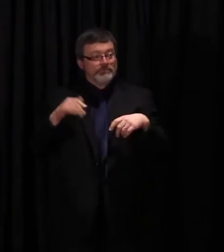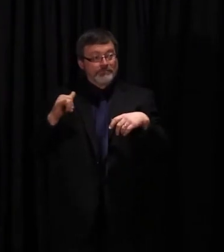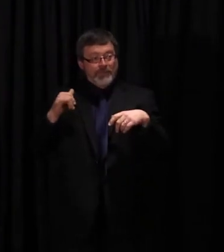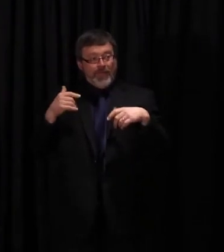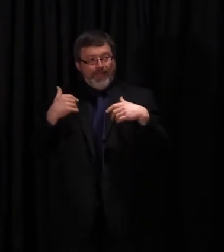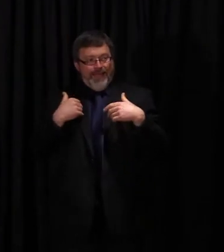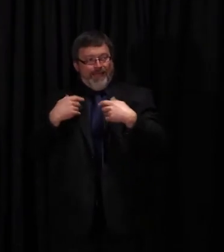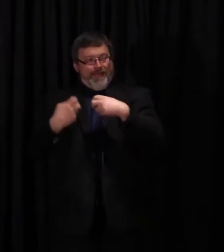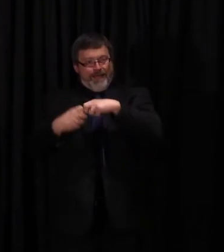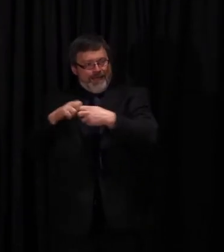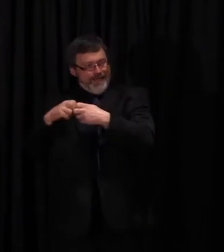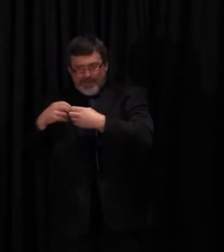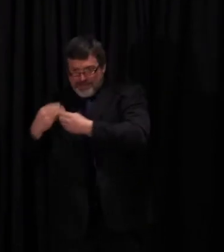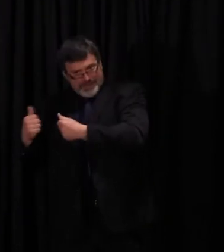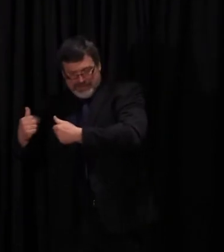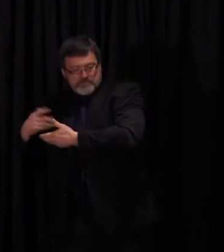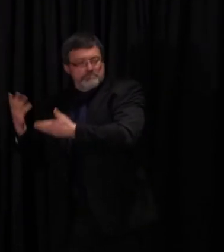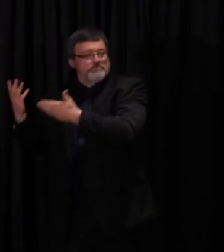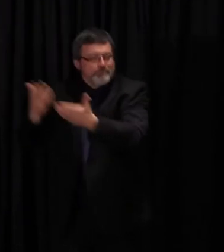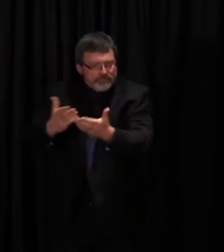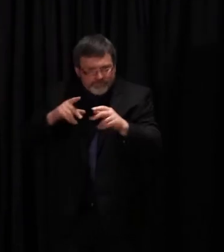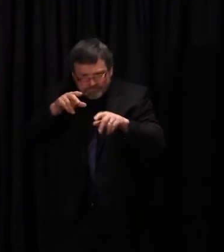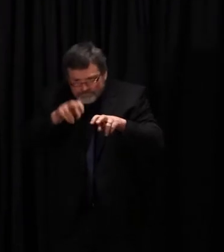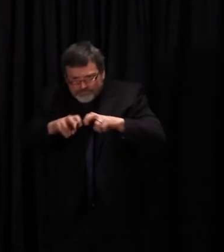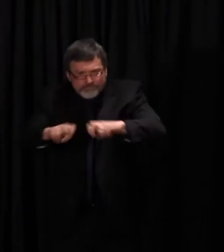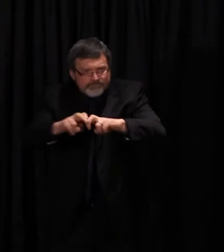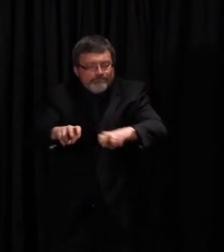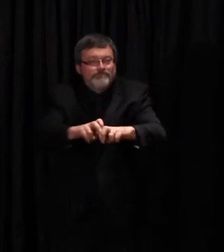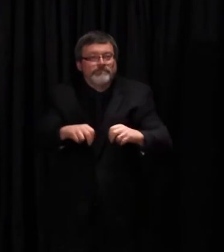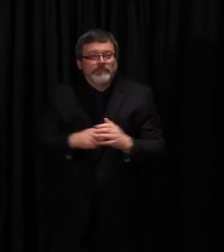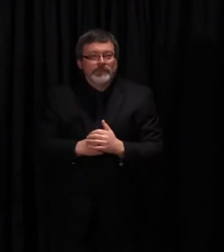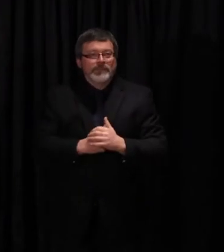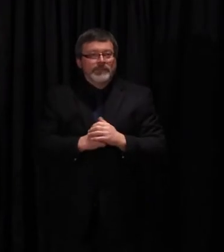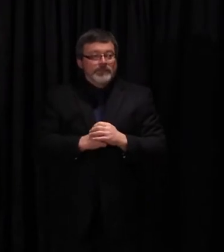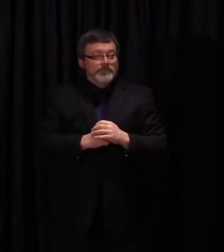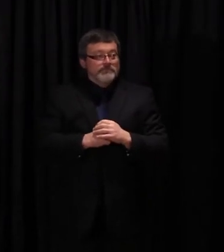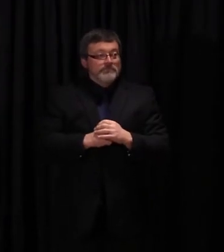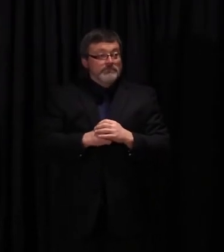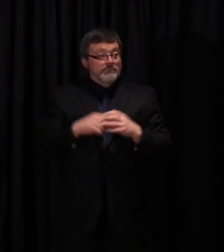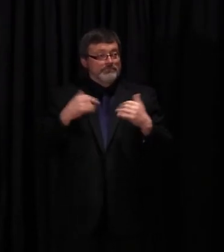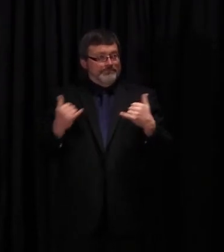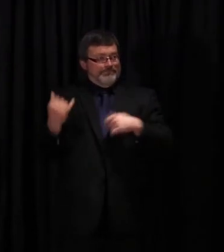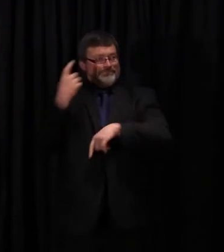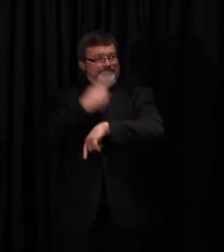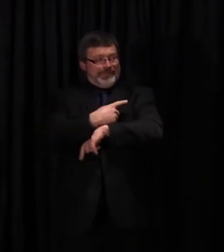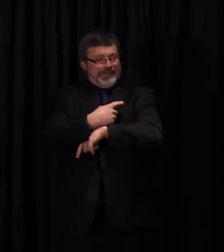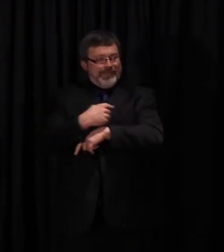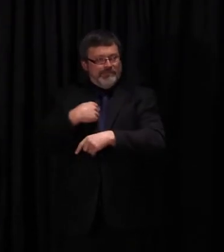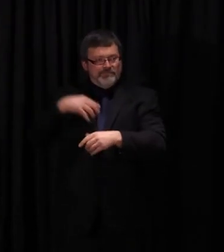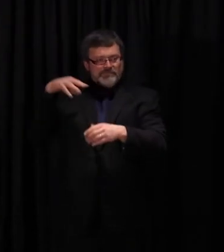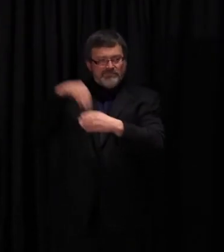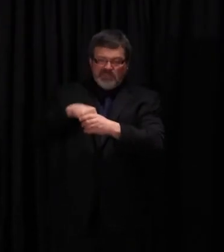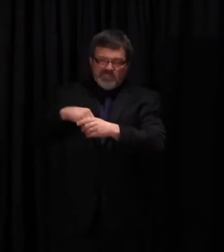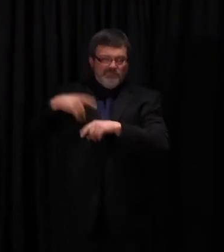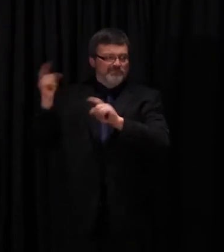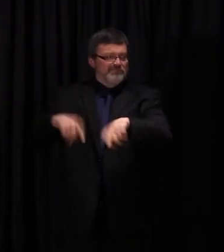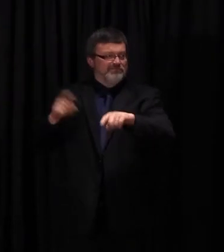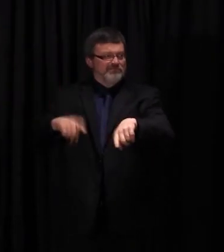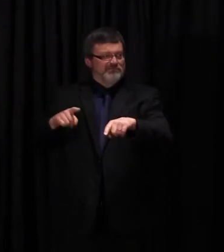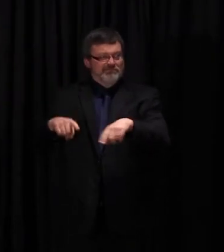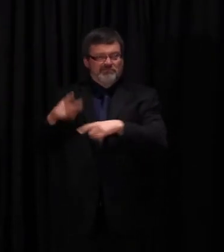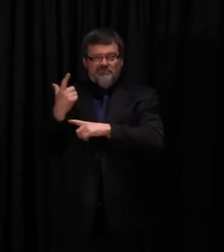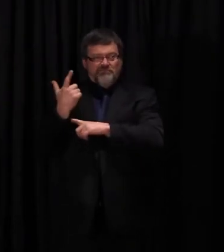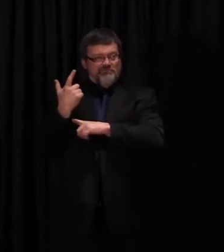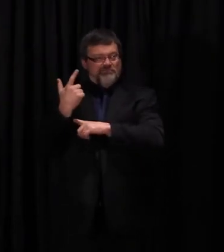have eluded us for years. It's a day I've been part of many times. I've